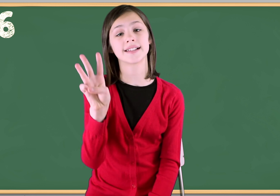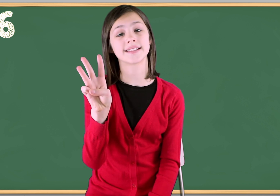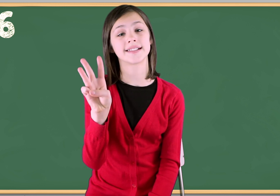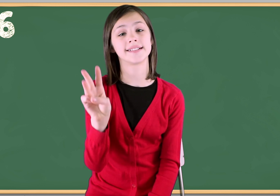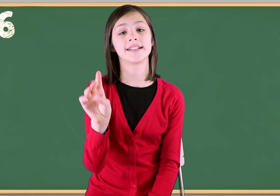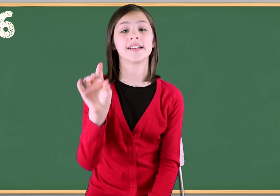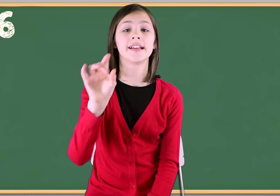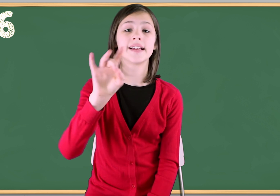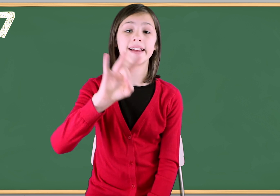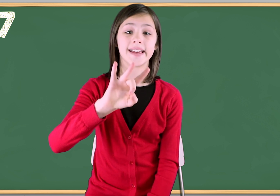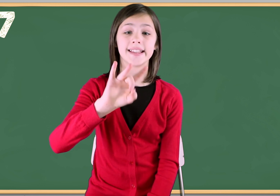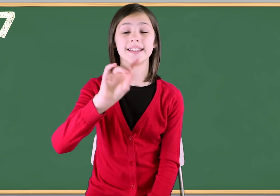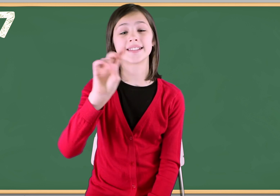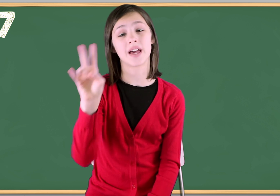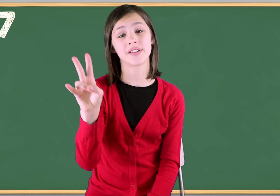86, 87,